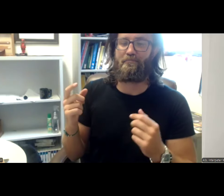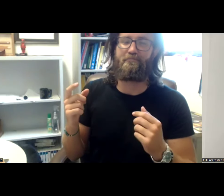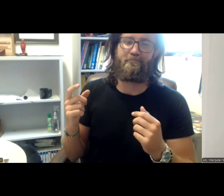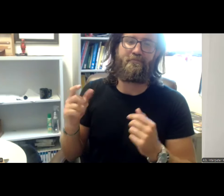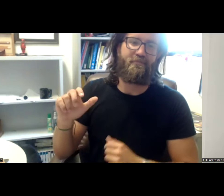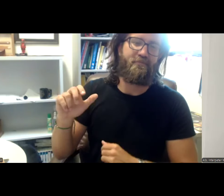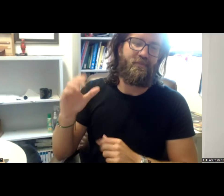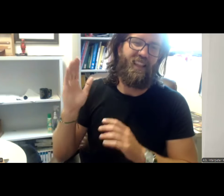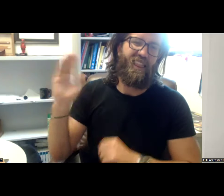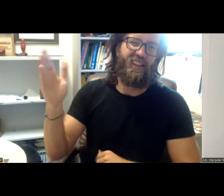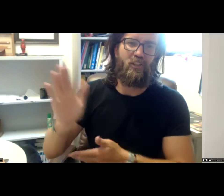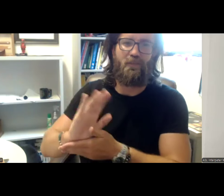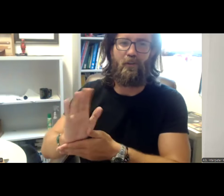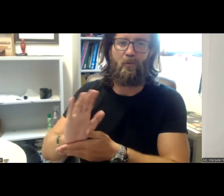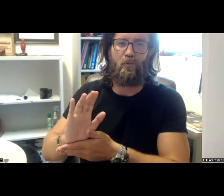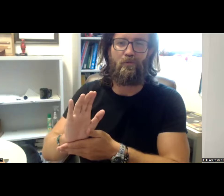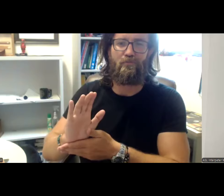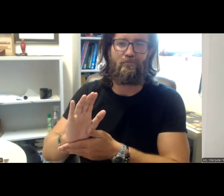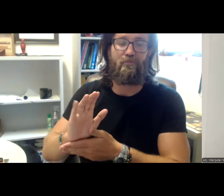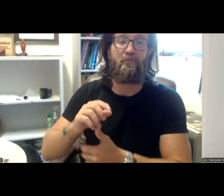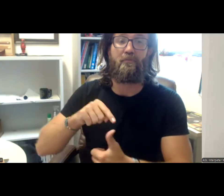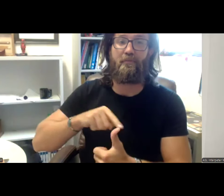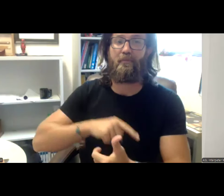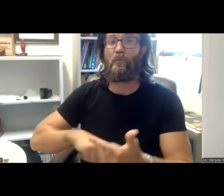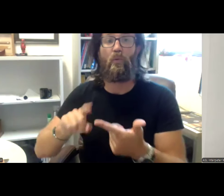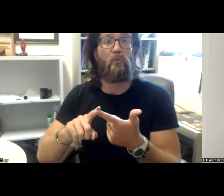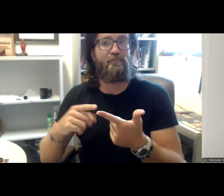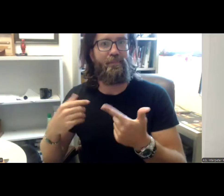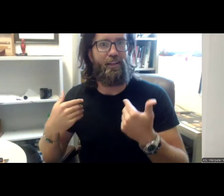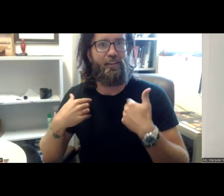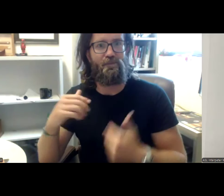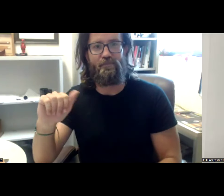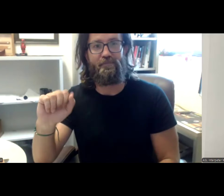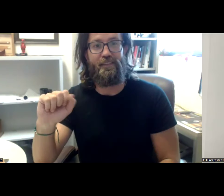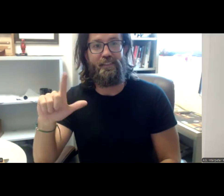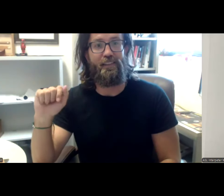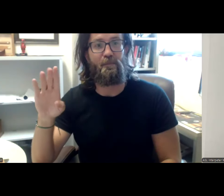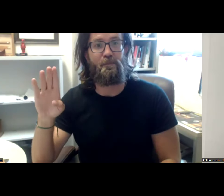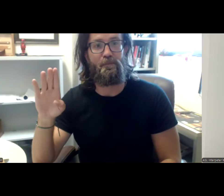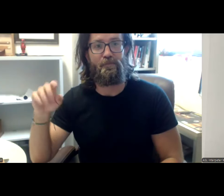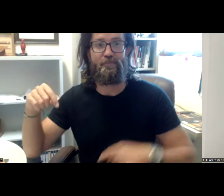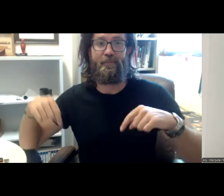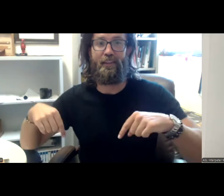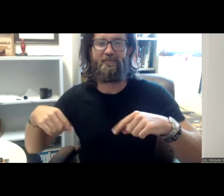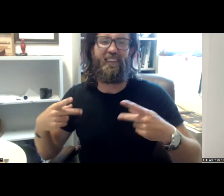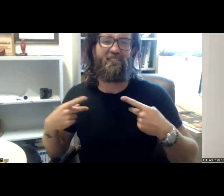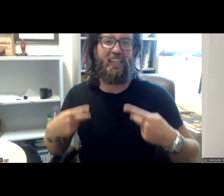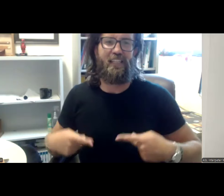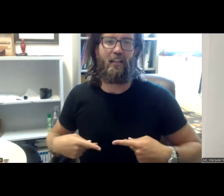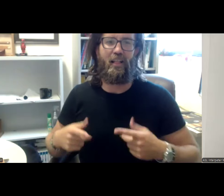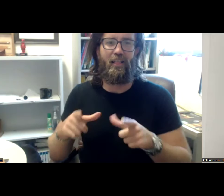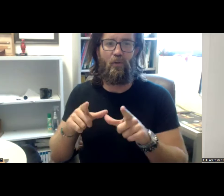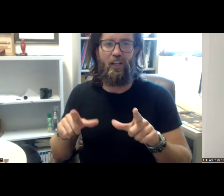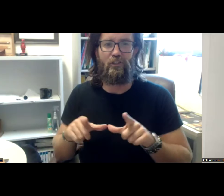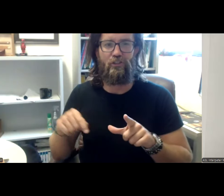can view my ASL 1 lecture videos as well, or we have an ASL